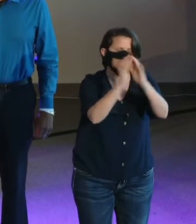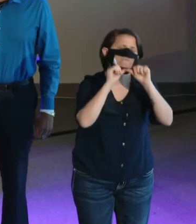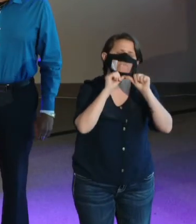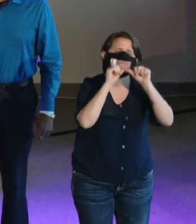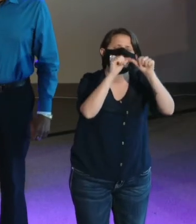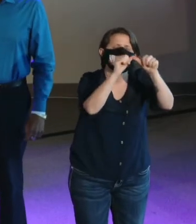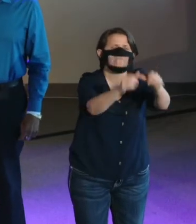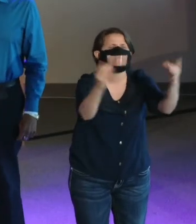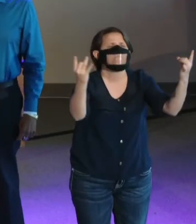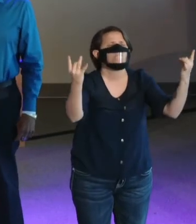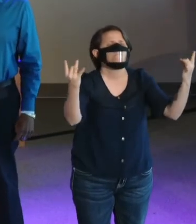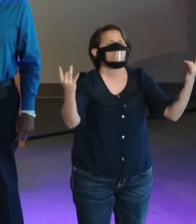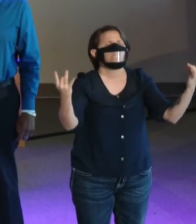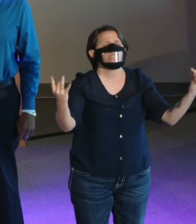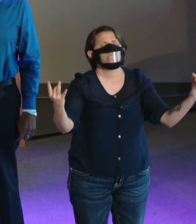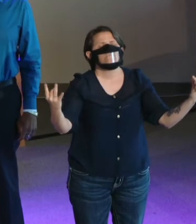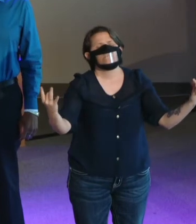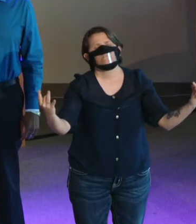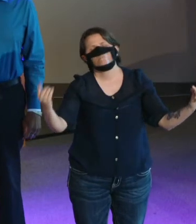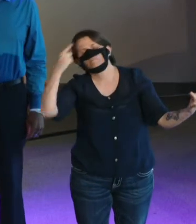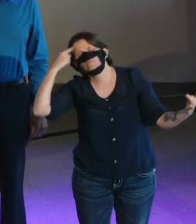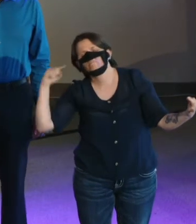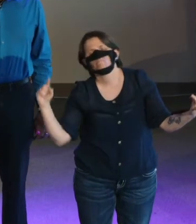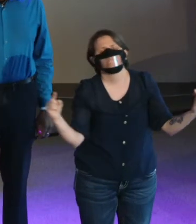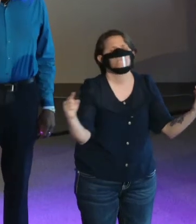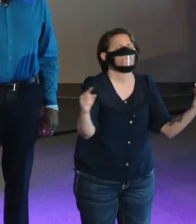I'm gonna keep on praying for you.